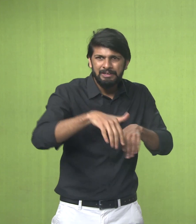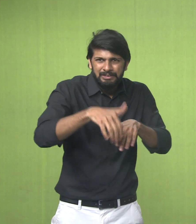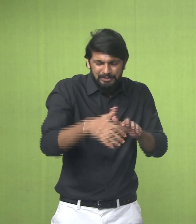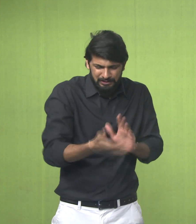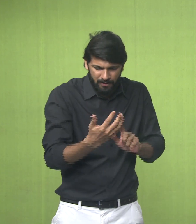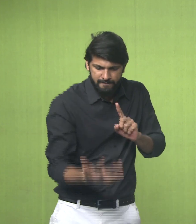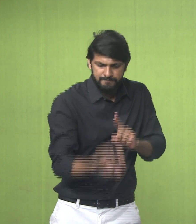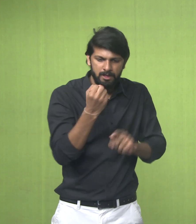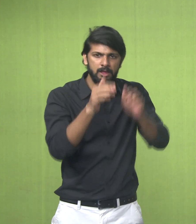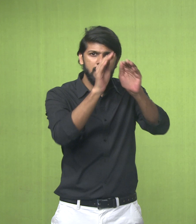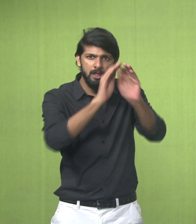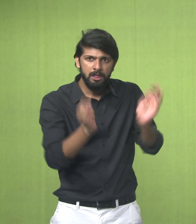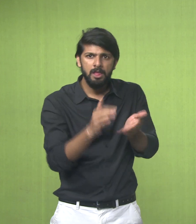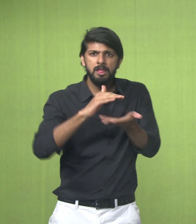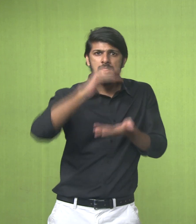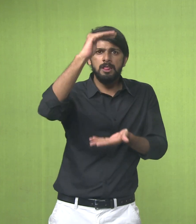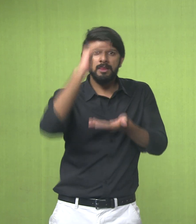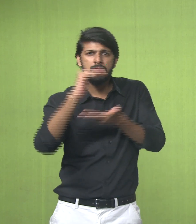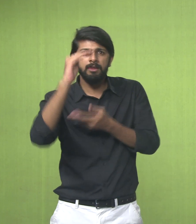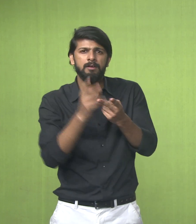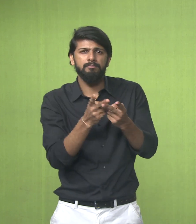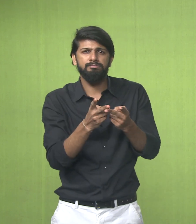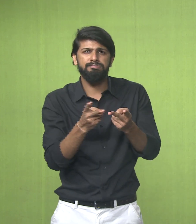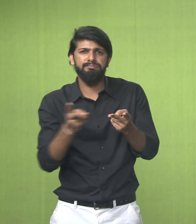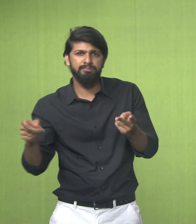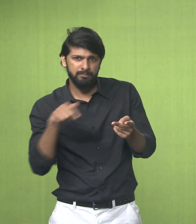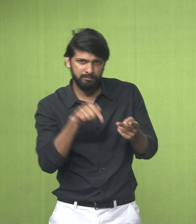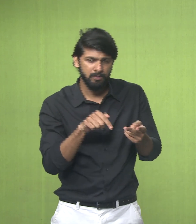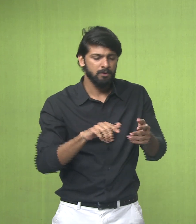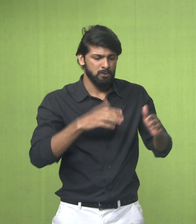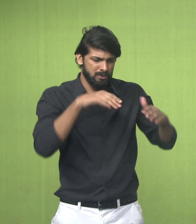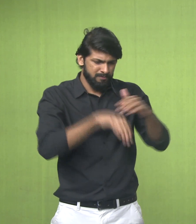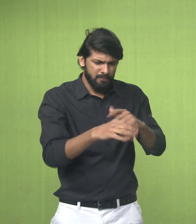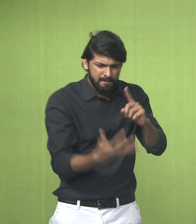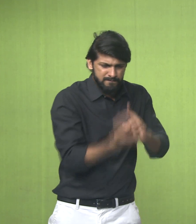were used either as storage or burial jars and serving pots.